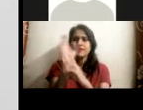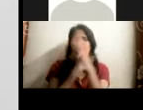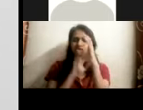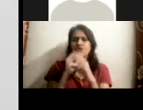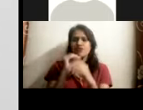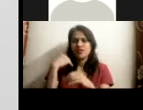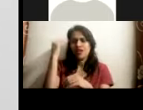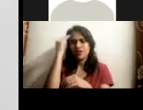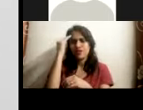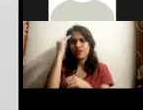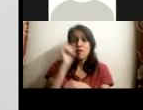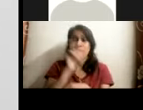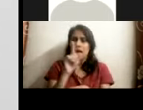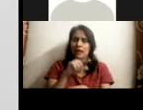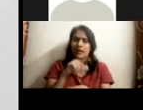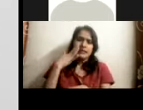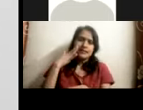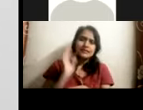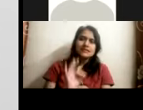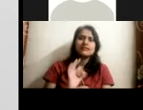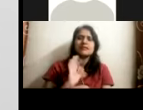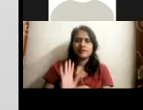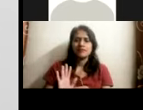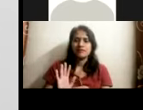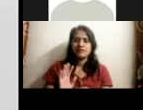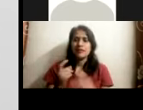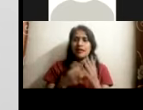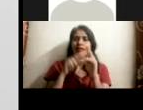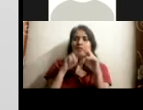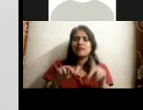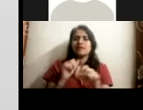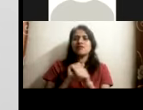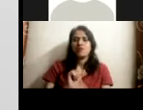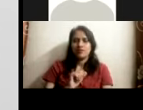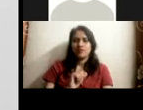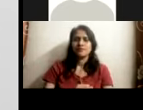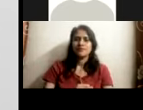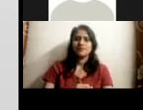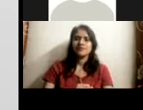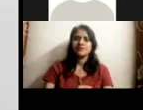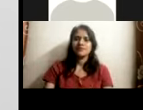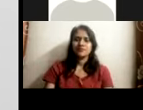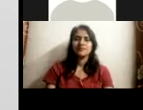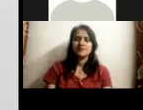but this is important when we talk about research, so I had to get into.